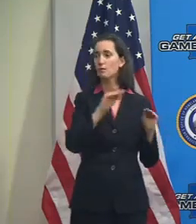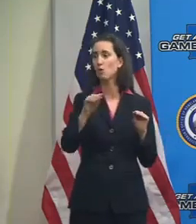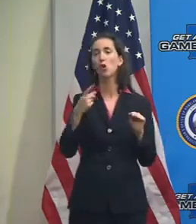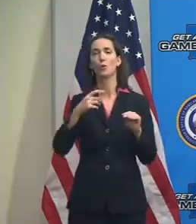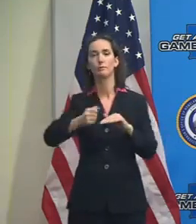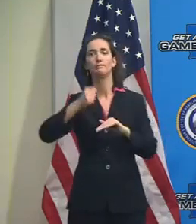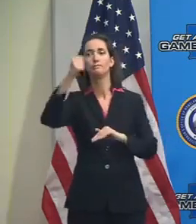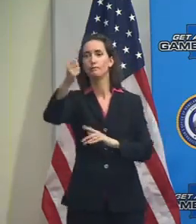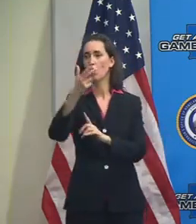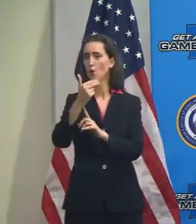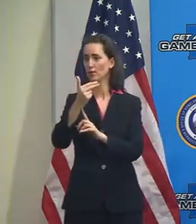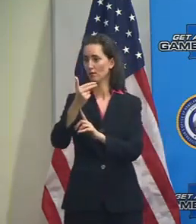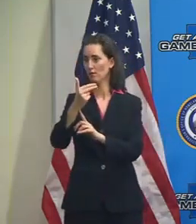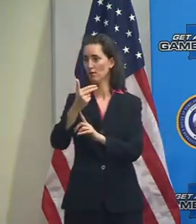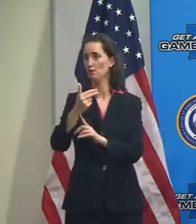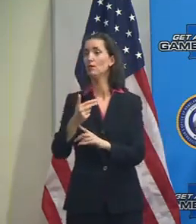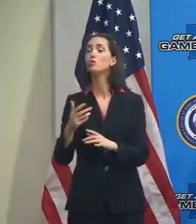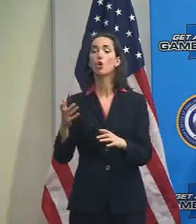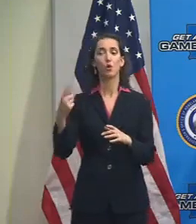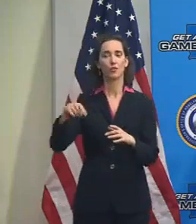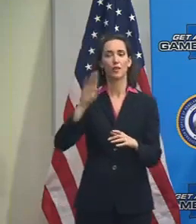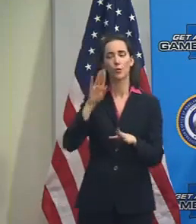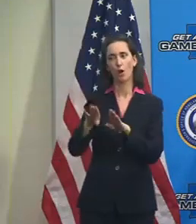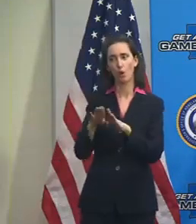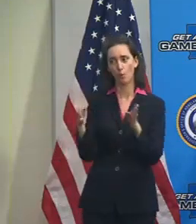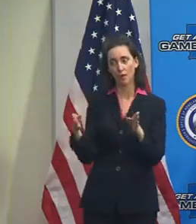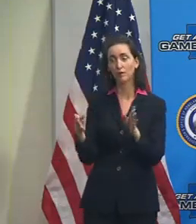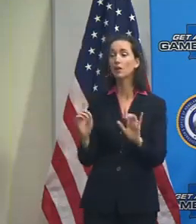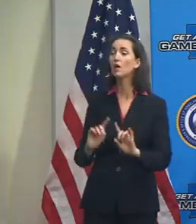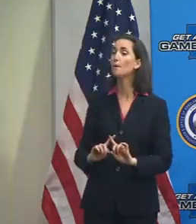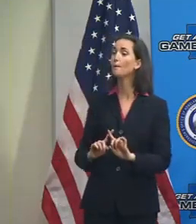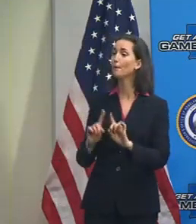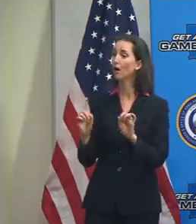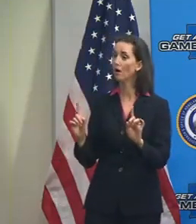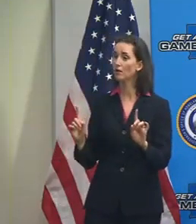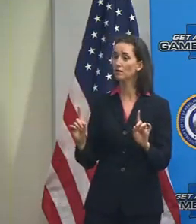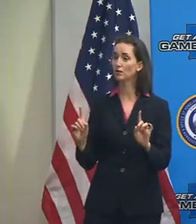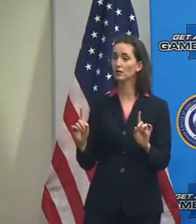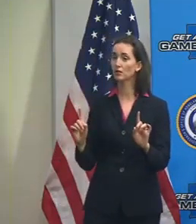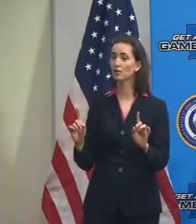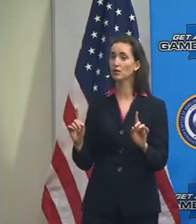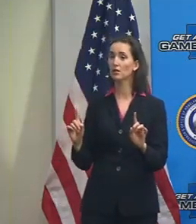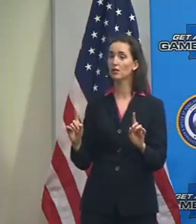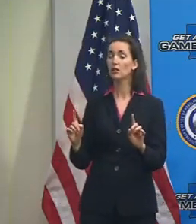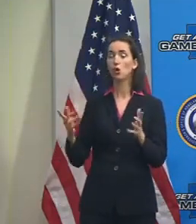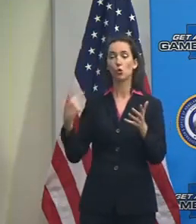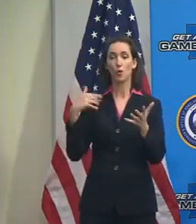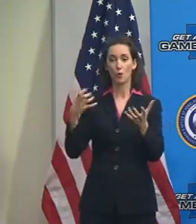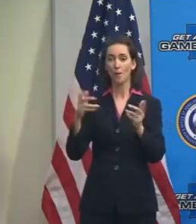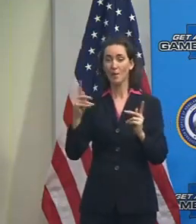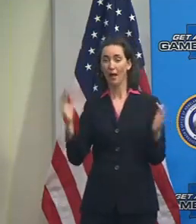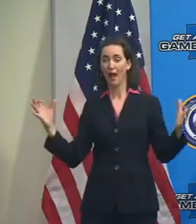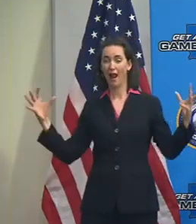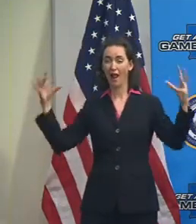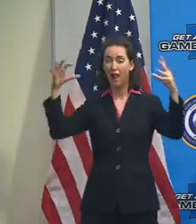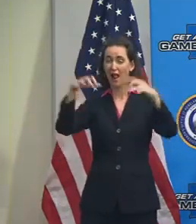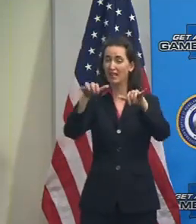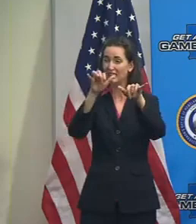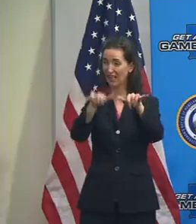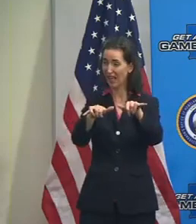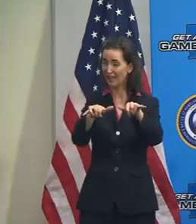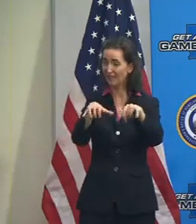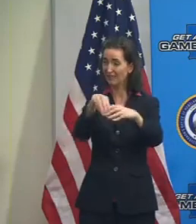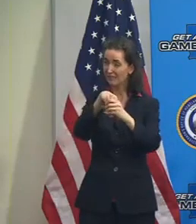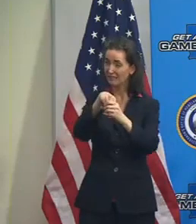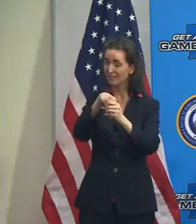the hotels. So they're going to be open. Again, we don't want to engage in congregant sheltering because of COVID, and